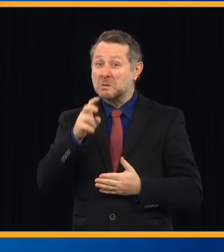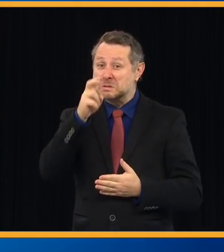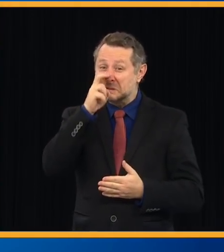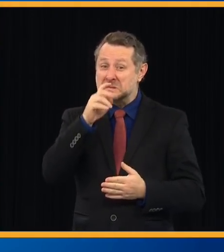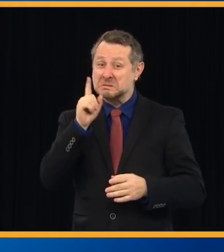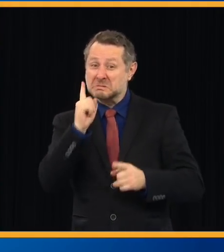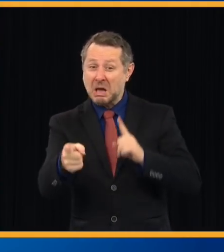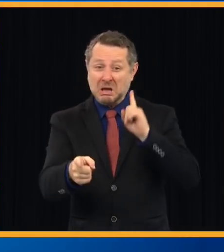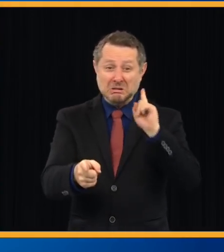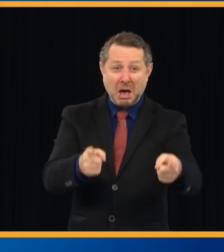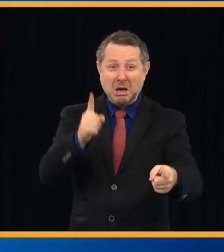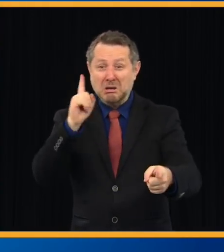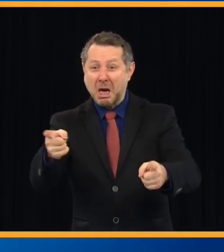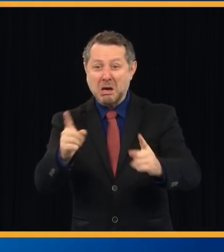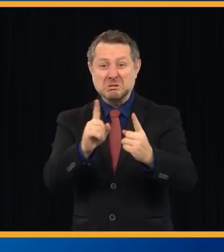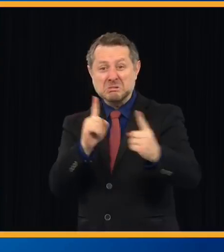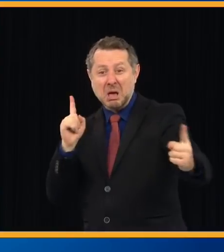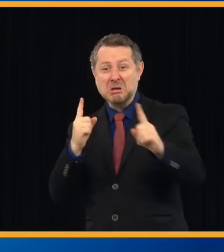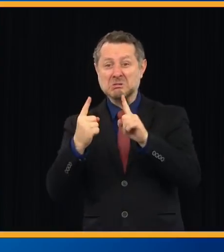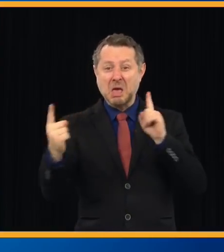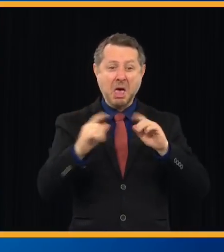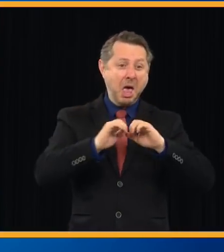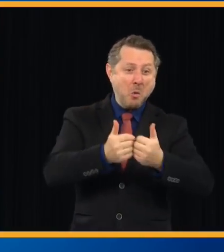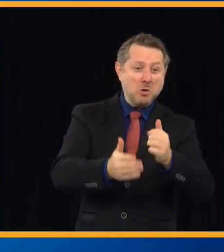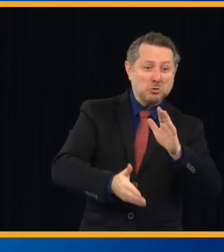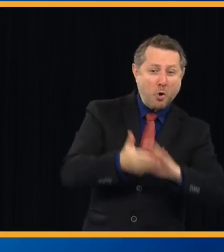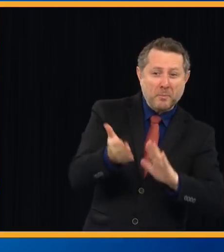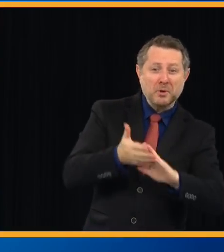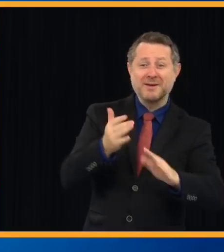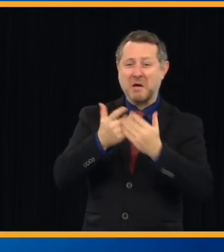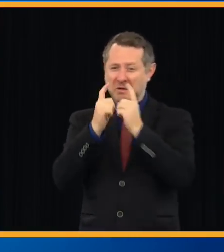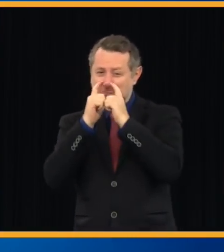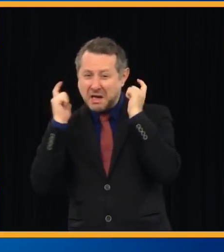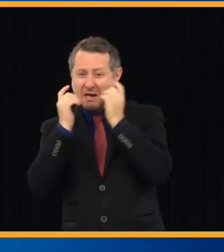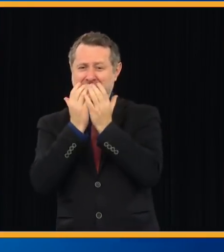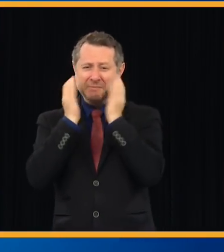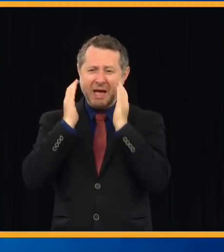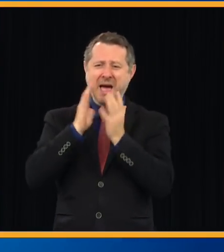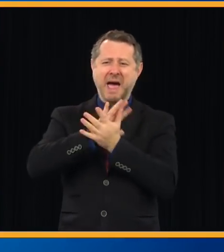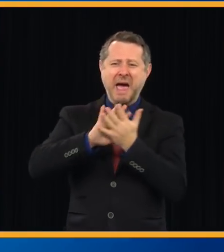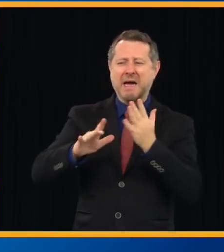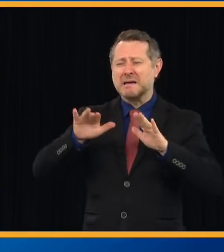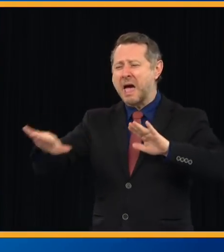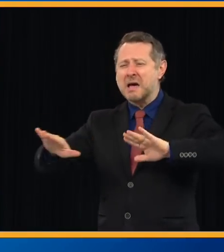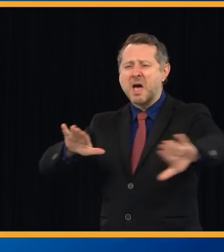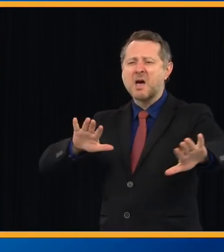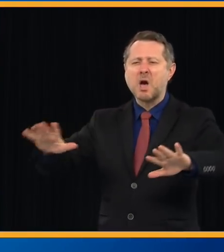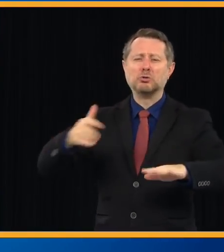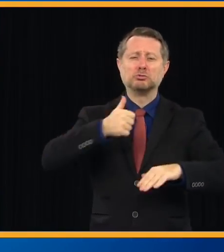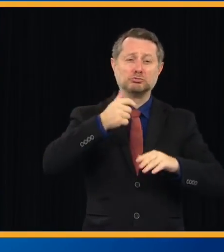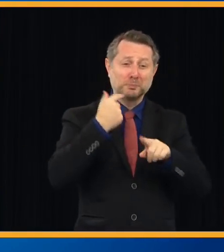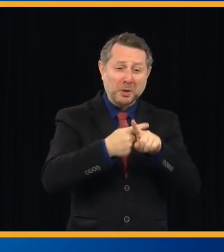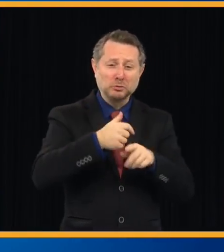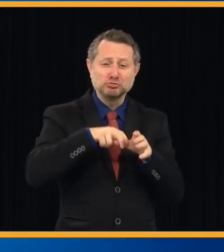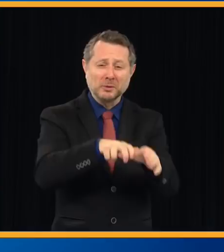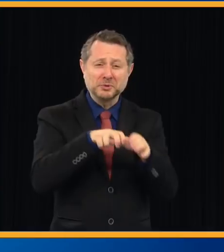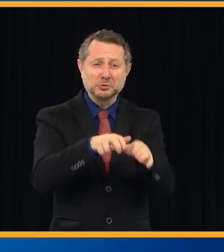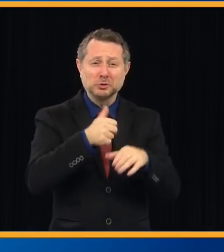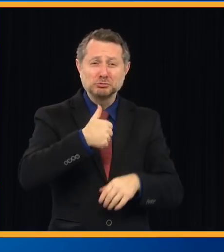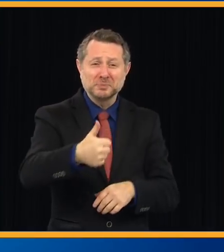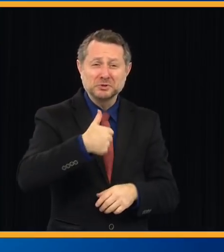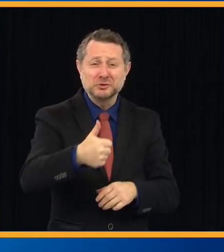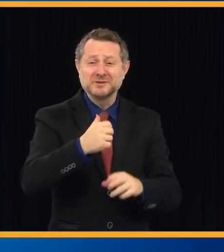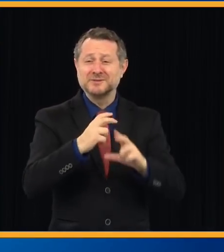school that's socially distanced, with masks, without gatherings, with a public transportation system that has a